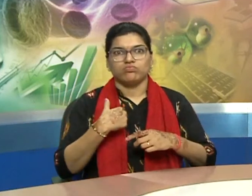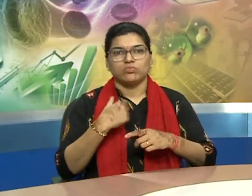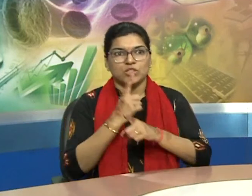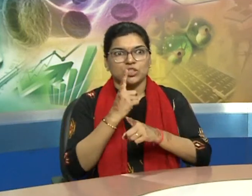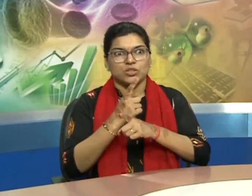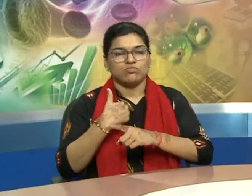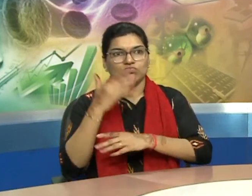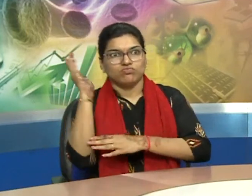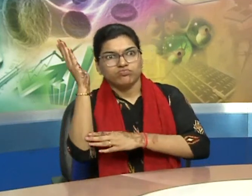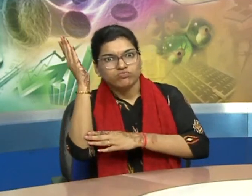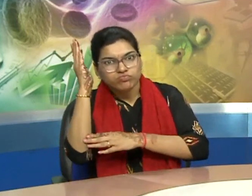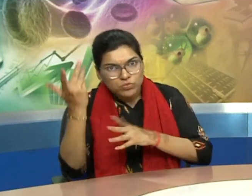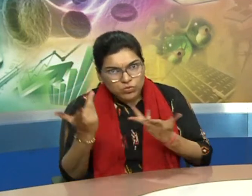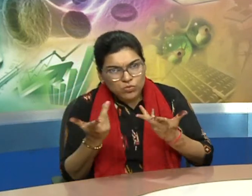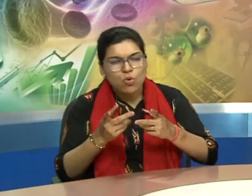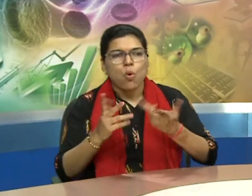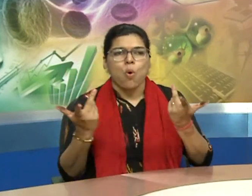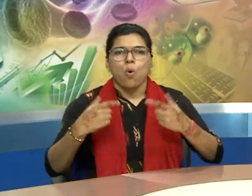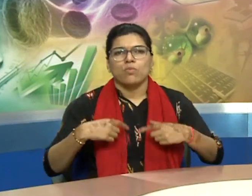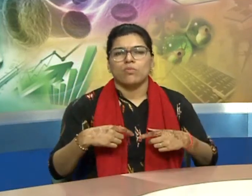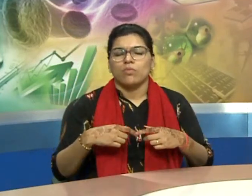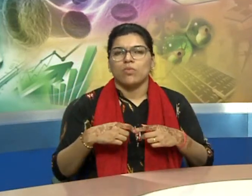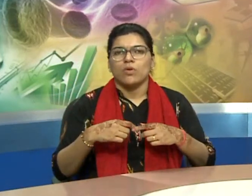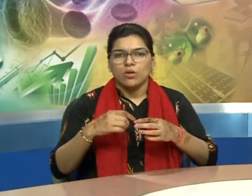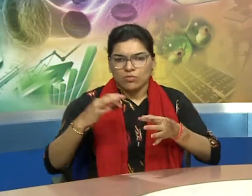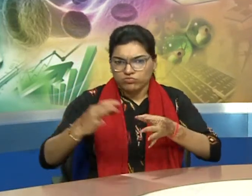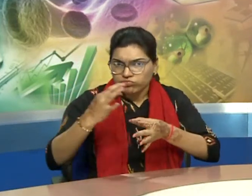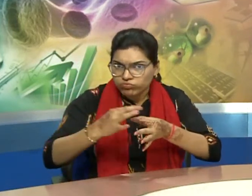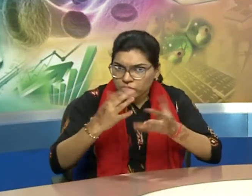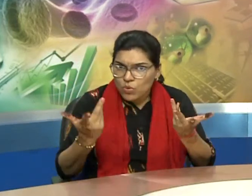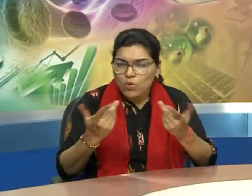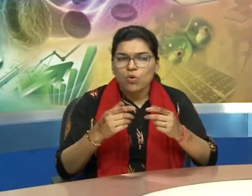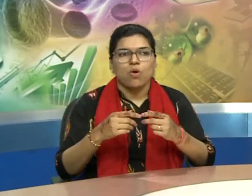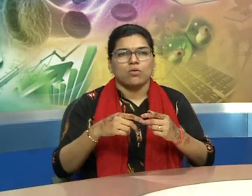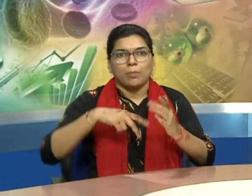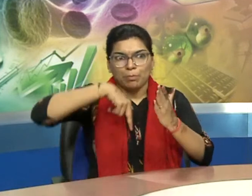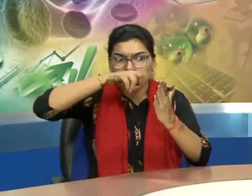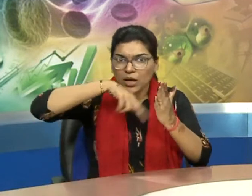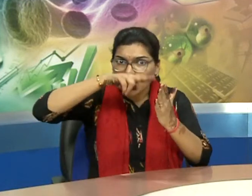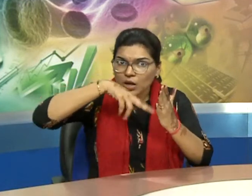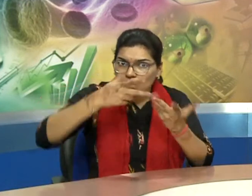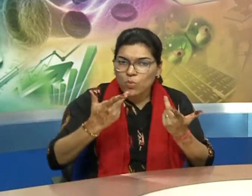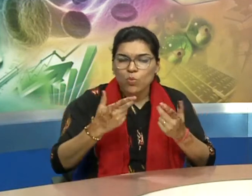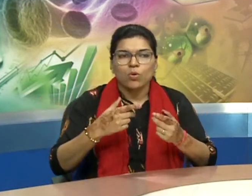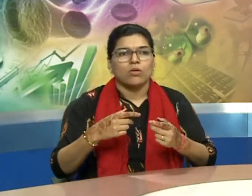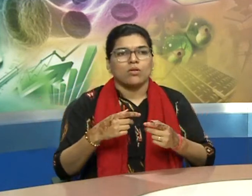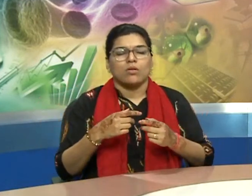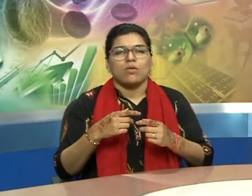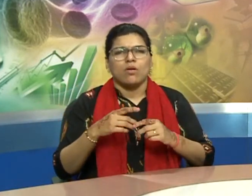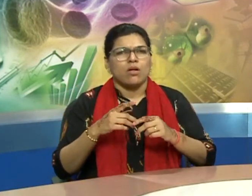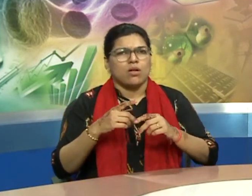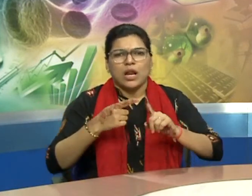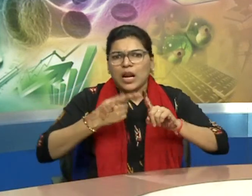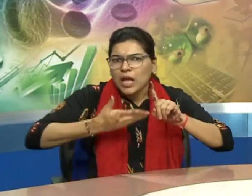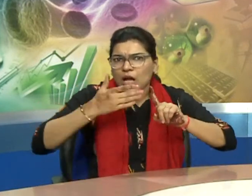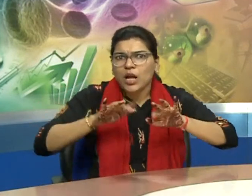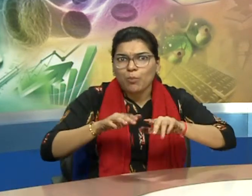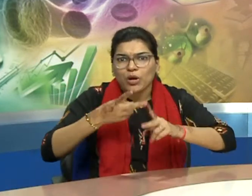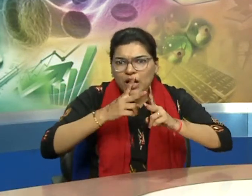vocational courses like teaching or stitching, painting,